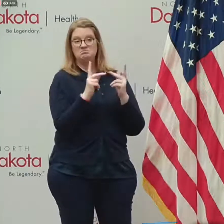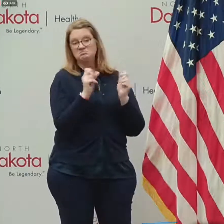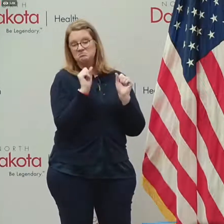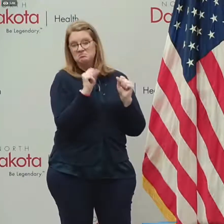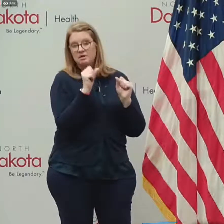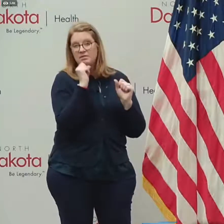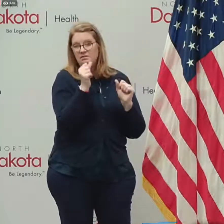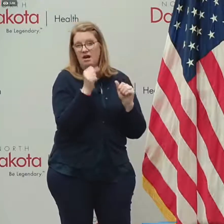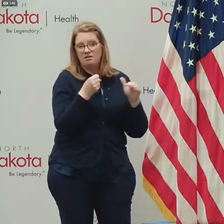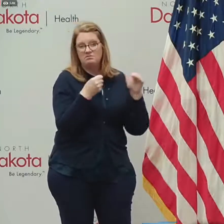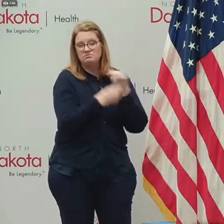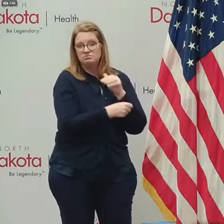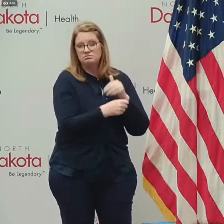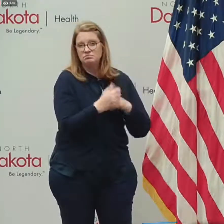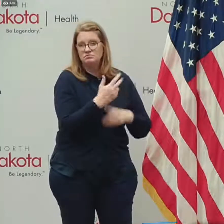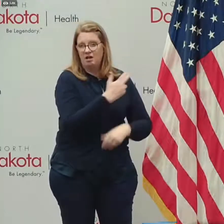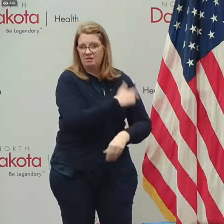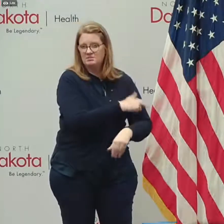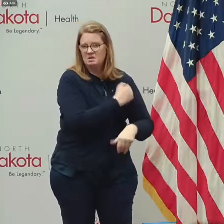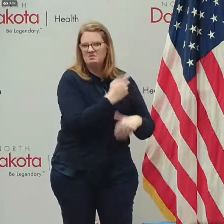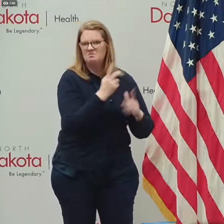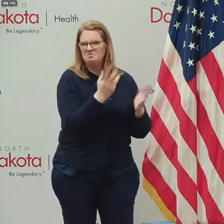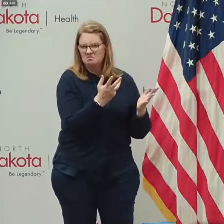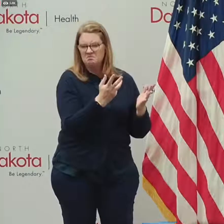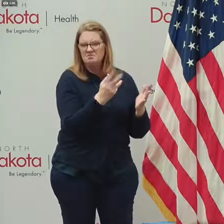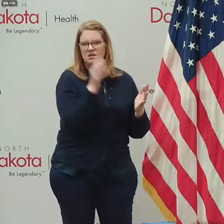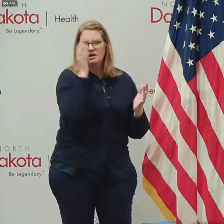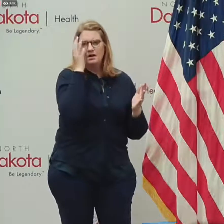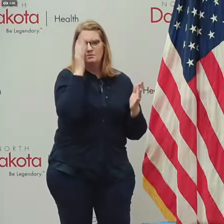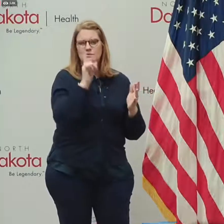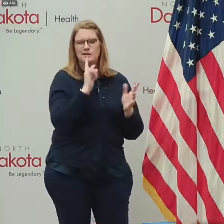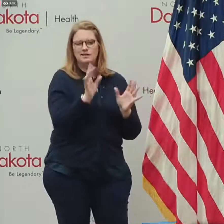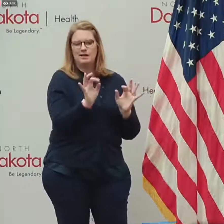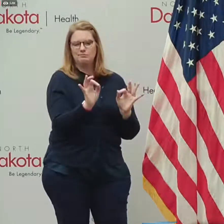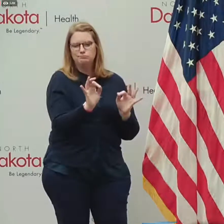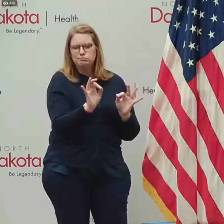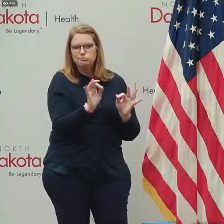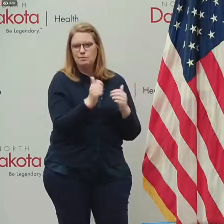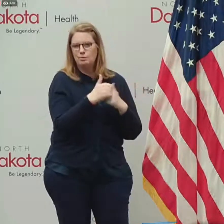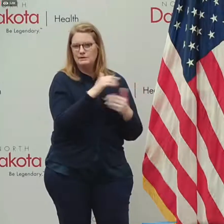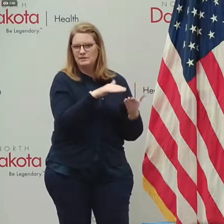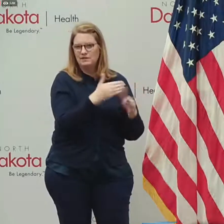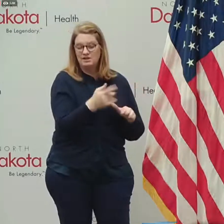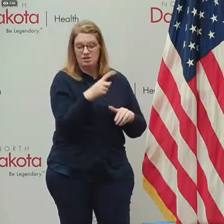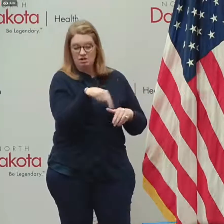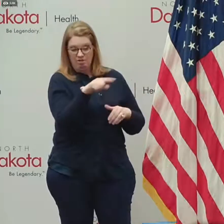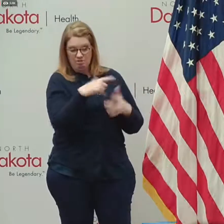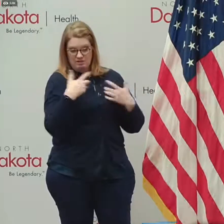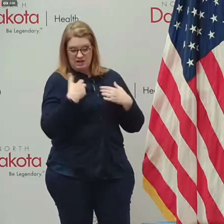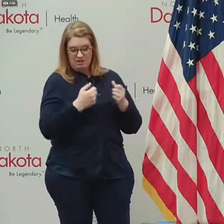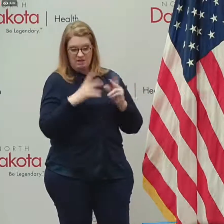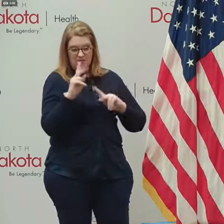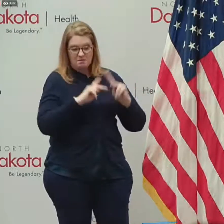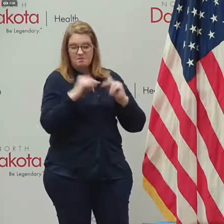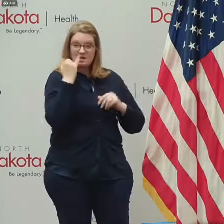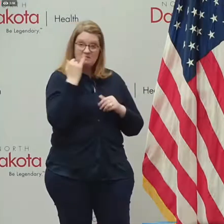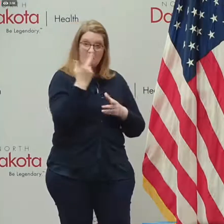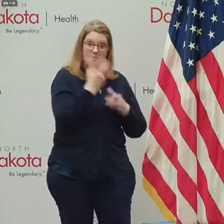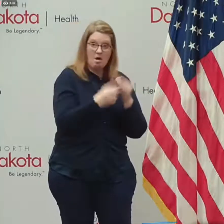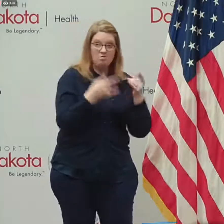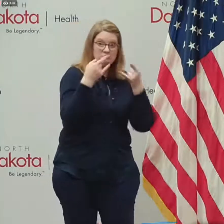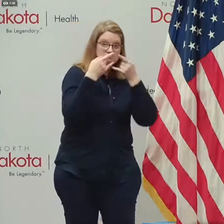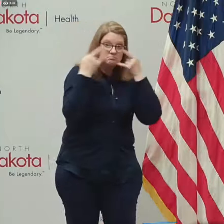take any hospital capacity, almost negligible risk of death. Those healthy young individuals, if they're both wearing